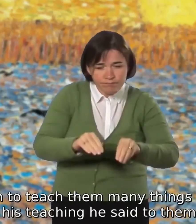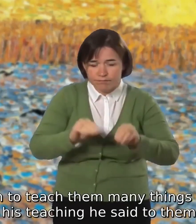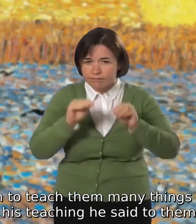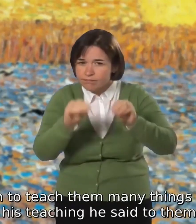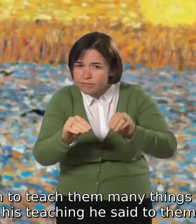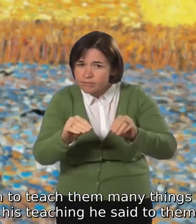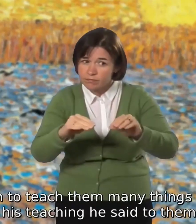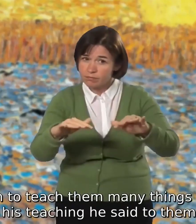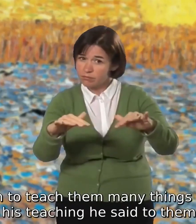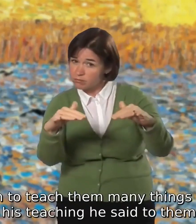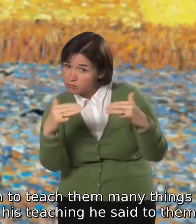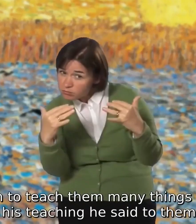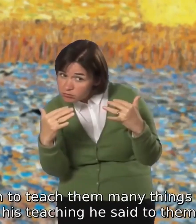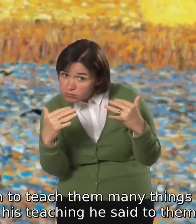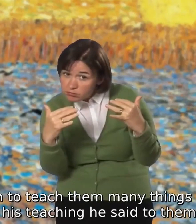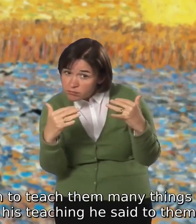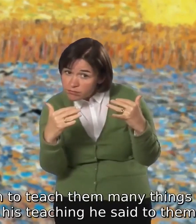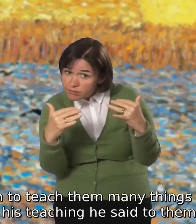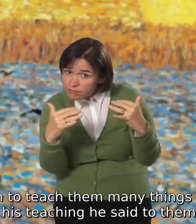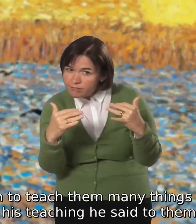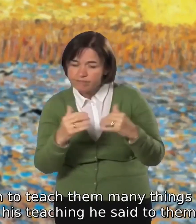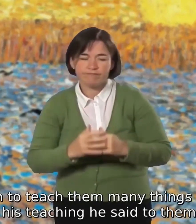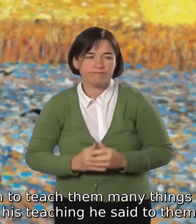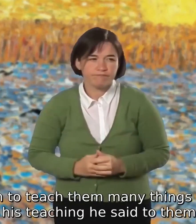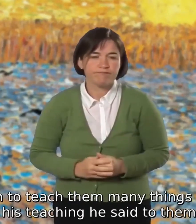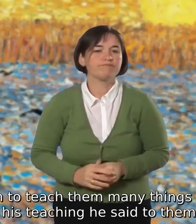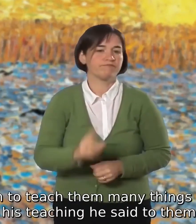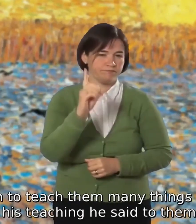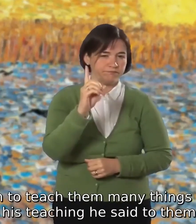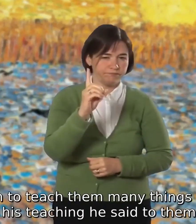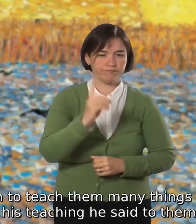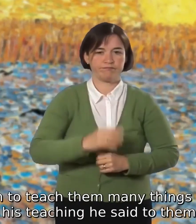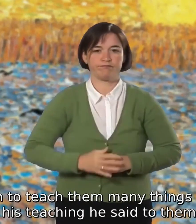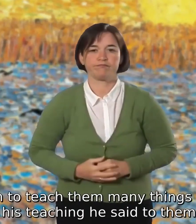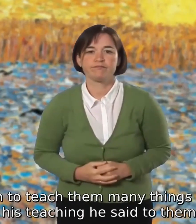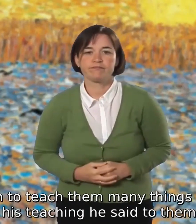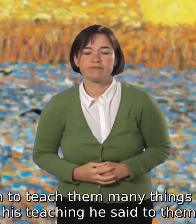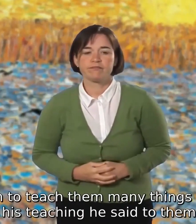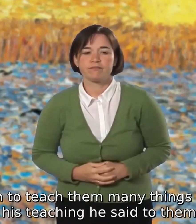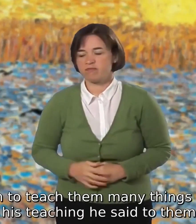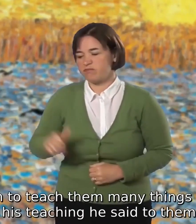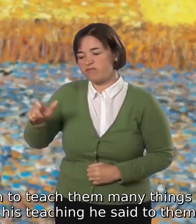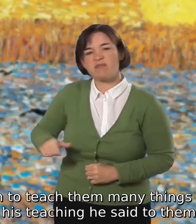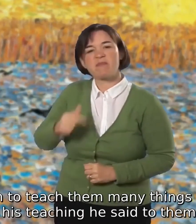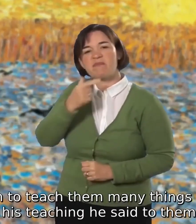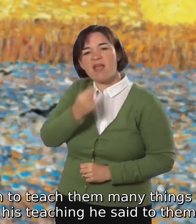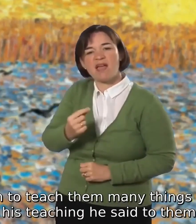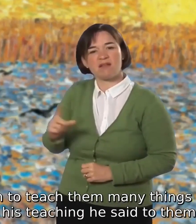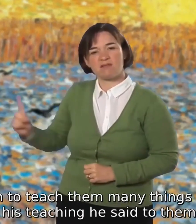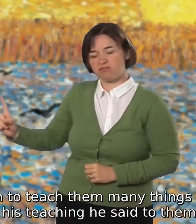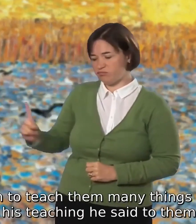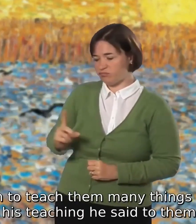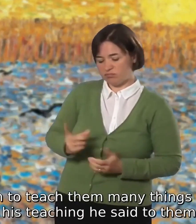began to teach them many things in parables. And in his teaching, he said to them,